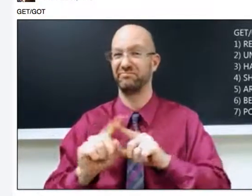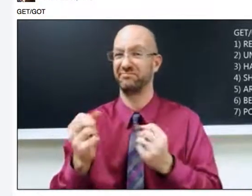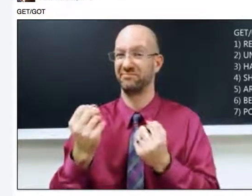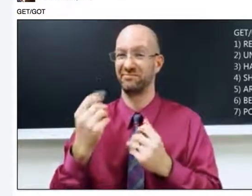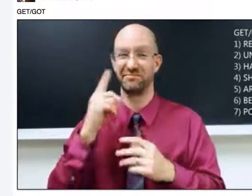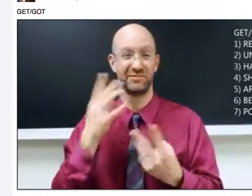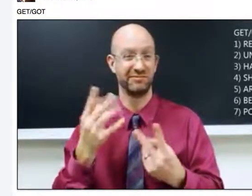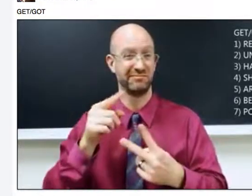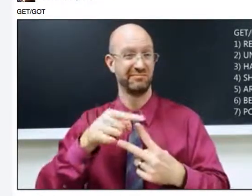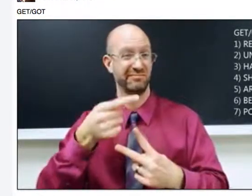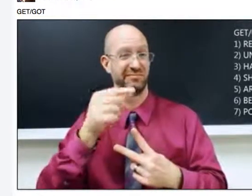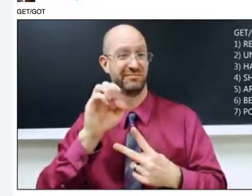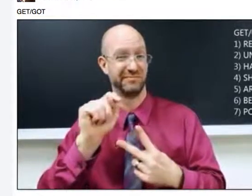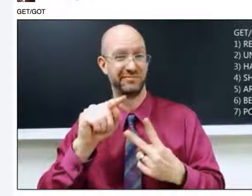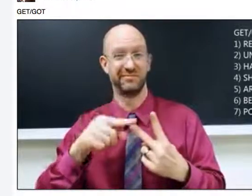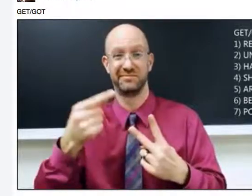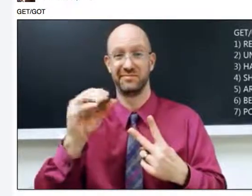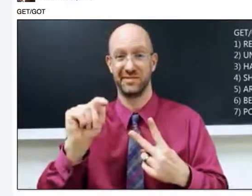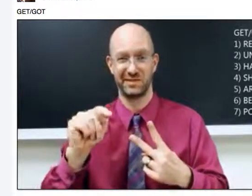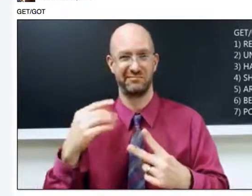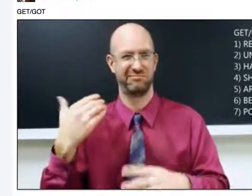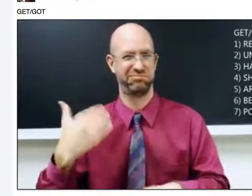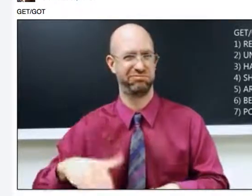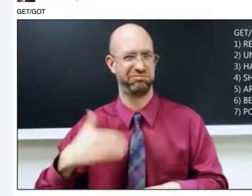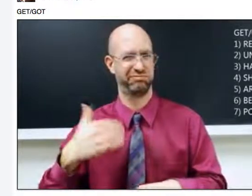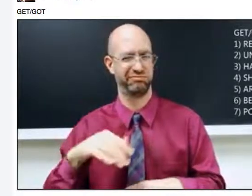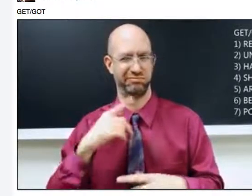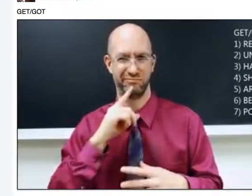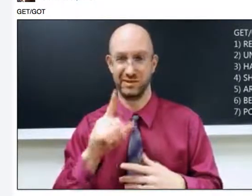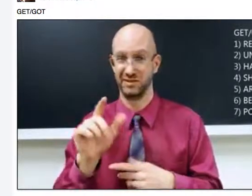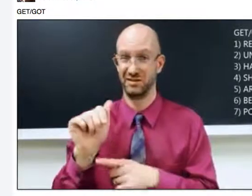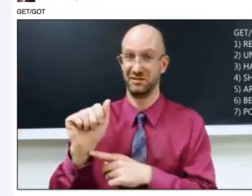That's a list of a different variety for get and got.